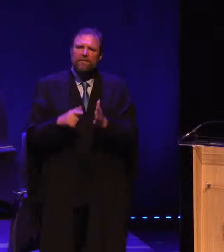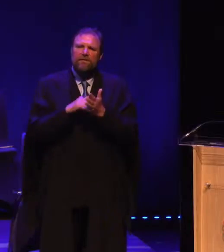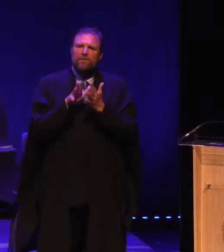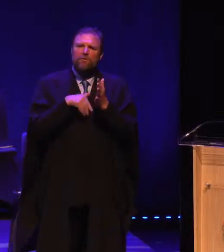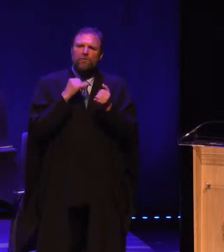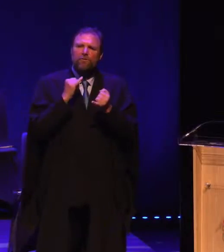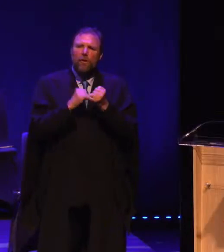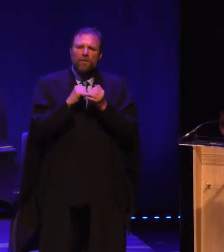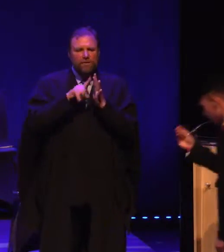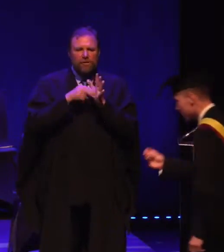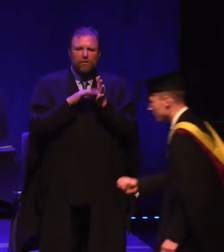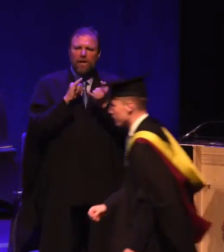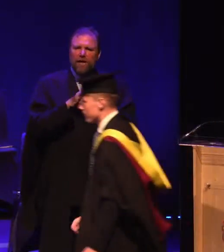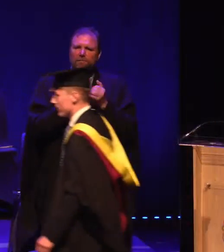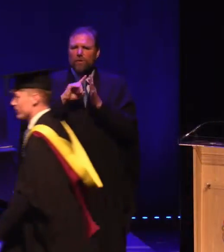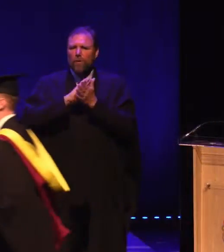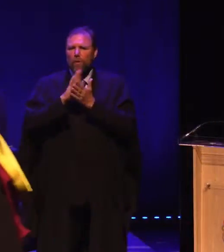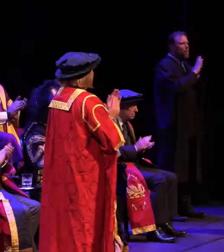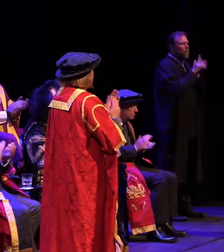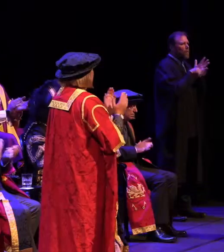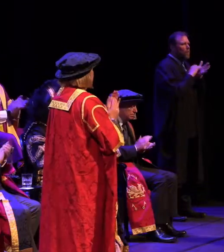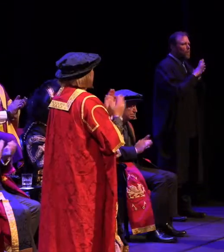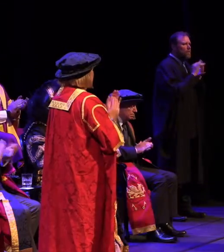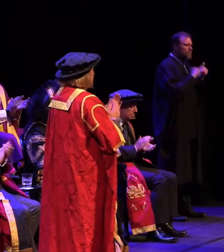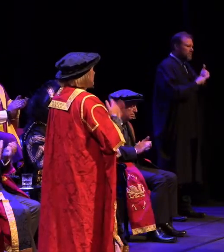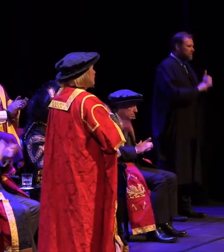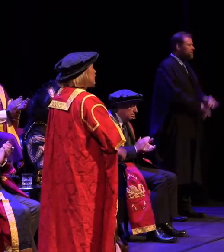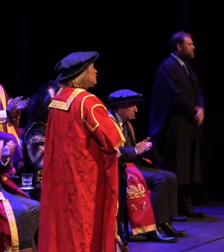Thomas James Hughes.